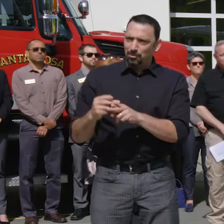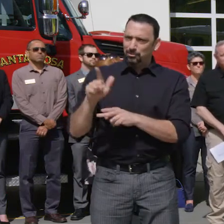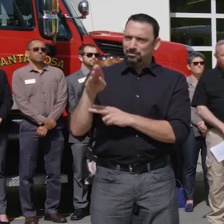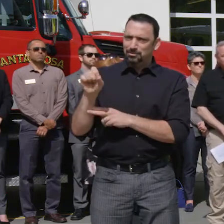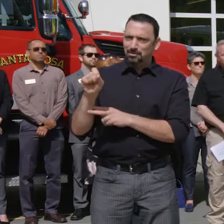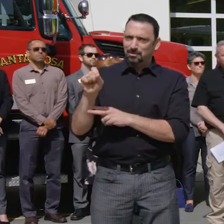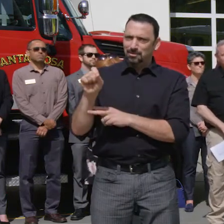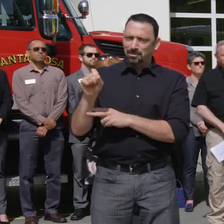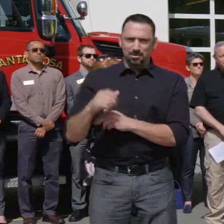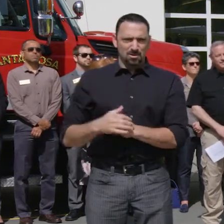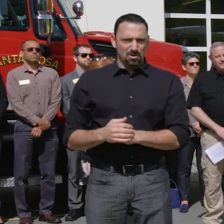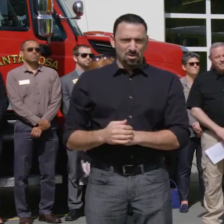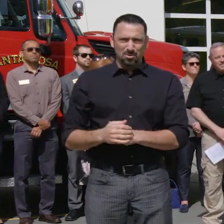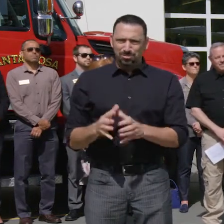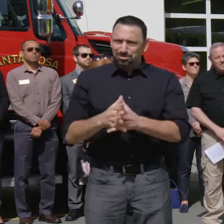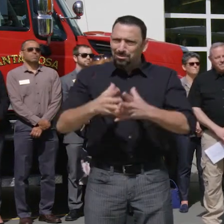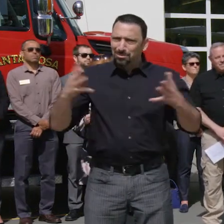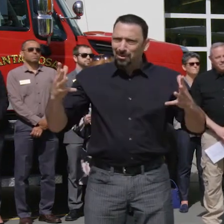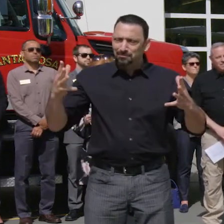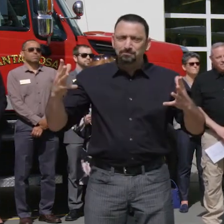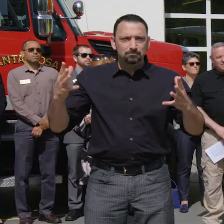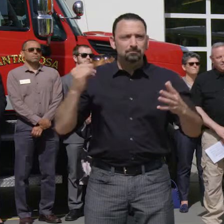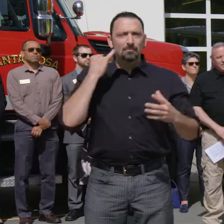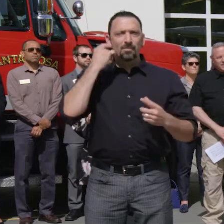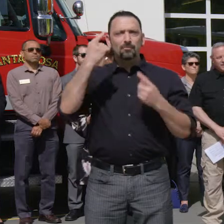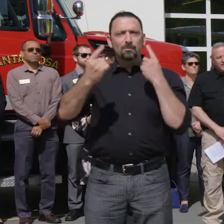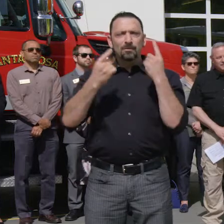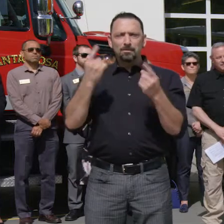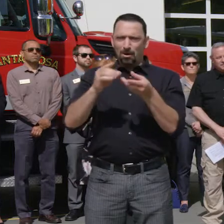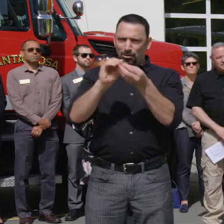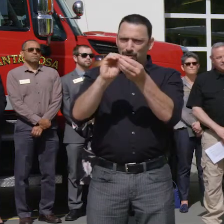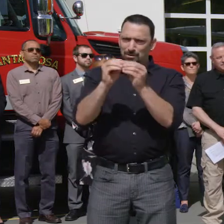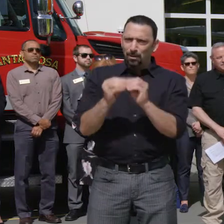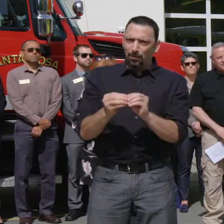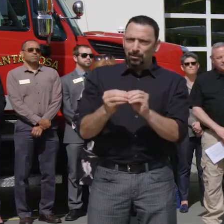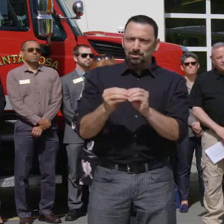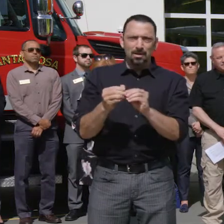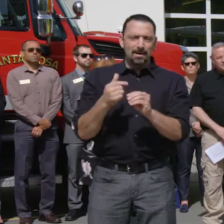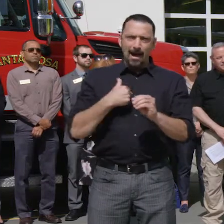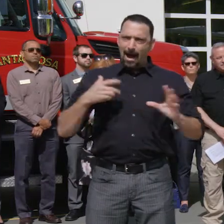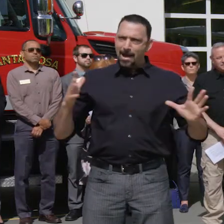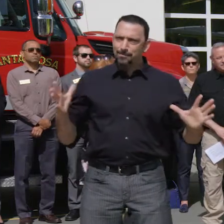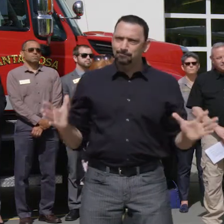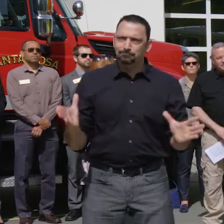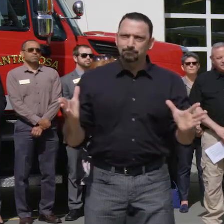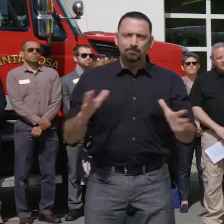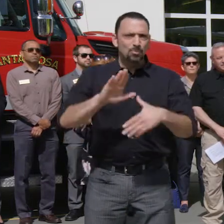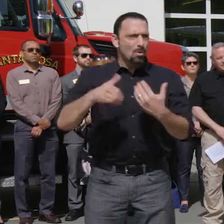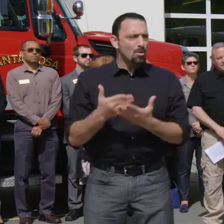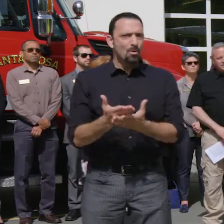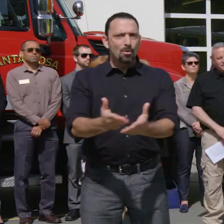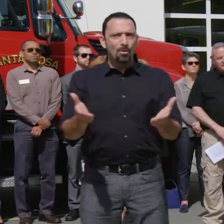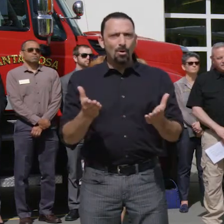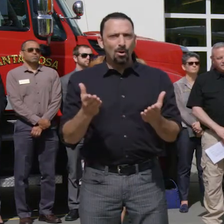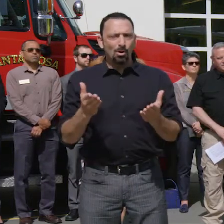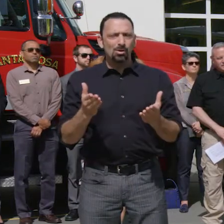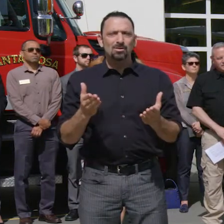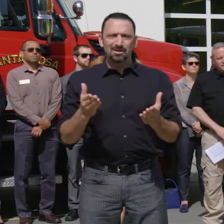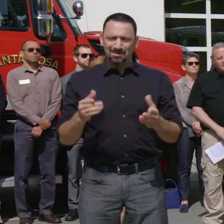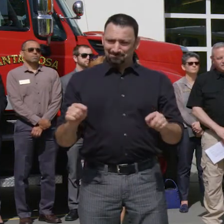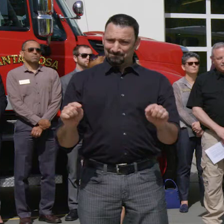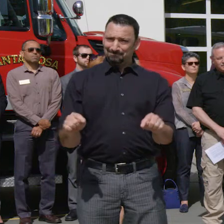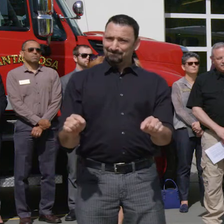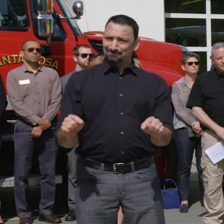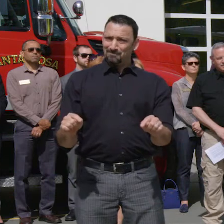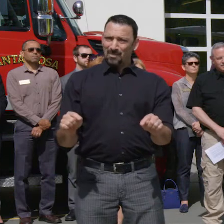here. But as we talk about and think about the numbers, I urge us all to remember that this isn't